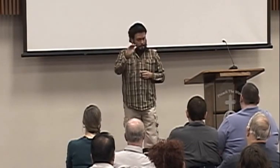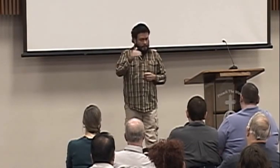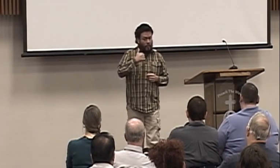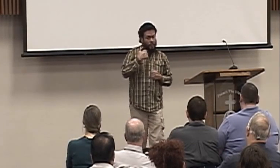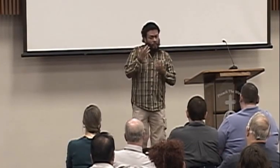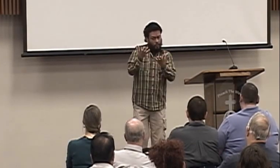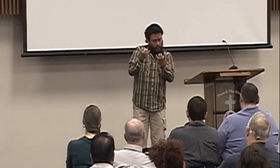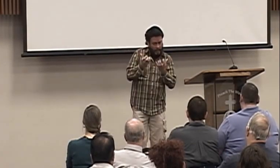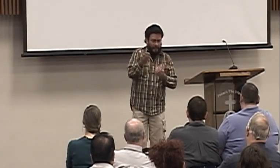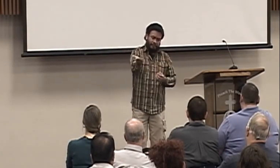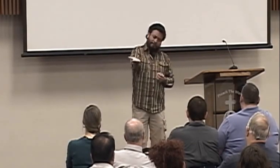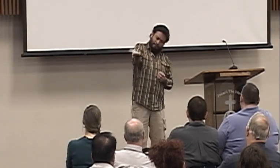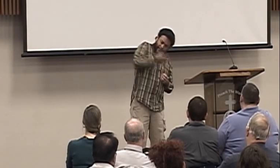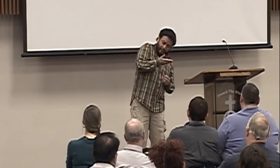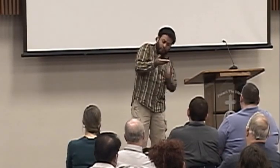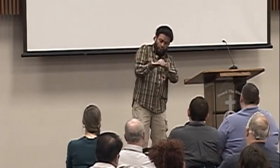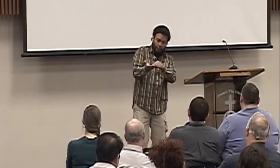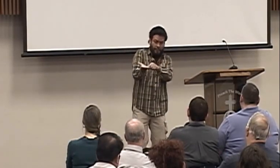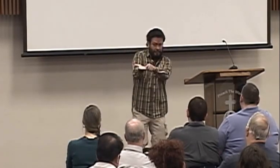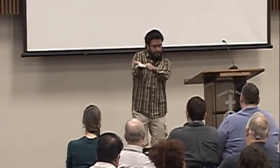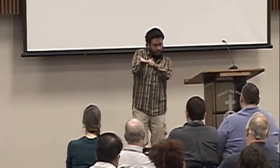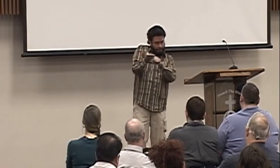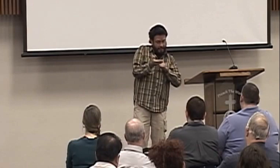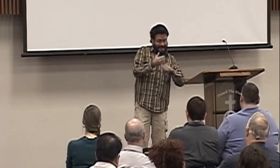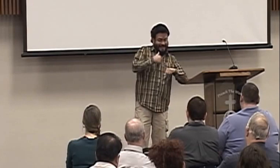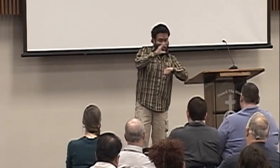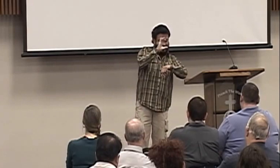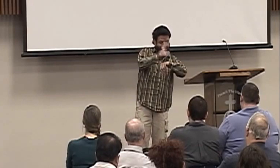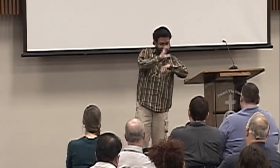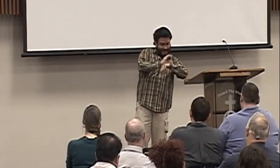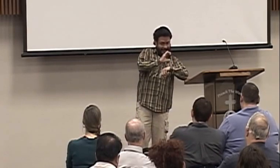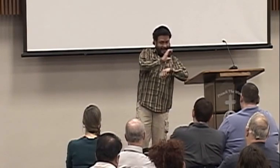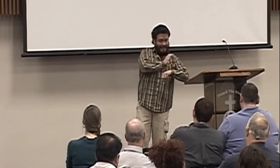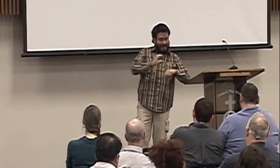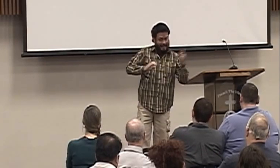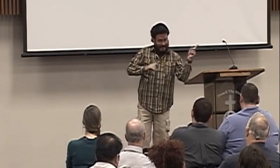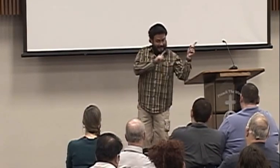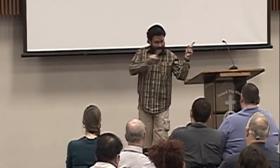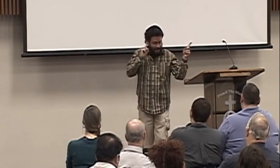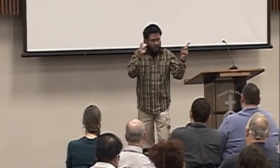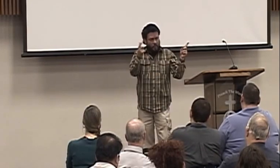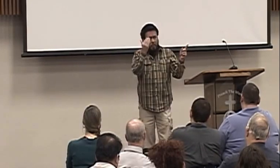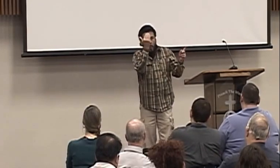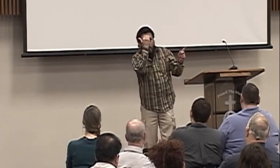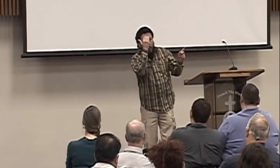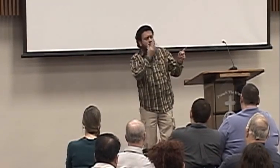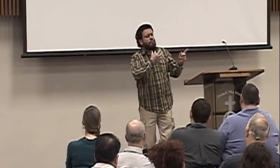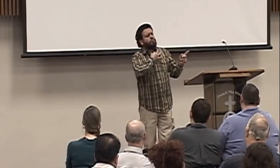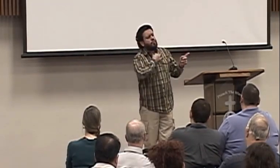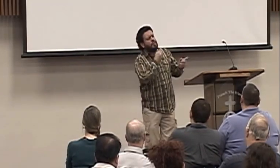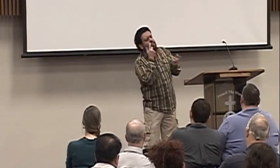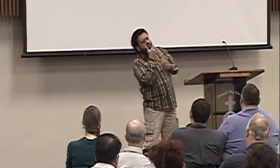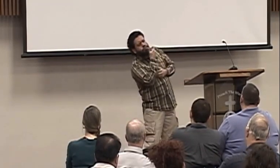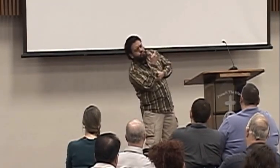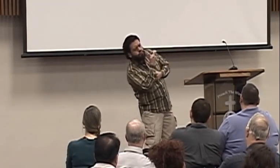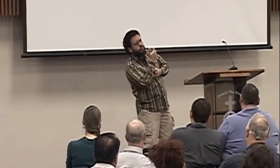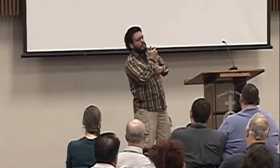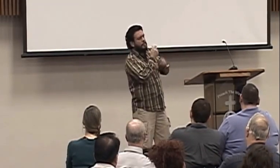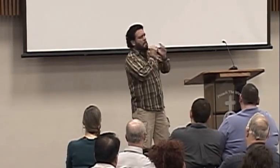met him. We said, hey, I want to invite to church over here with the deaf. Maybe you know some other deaf